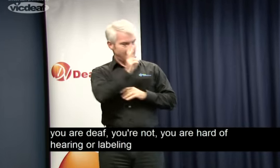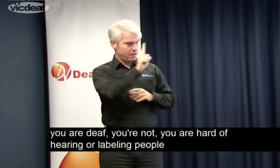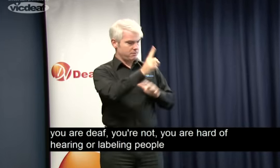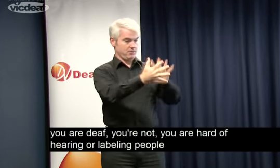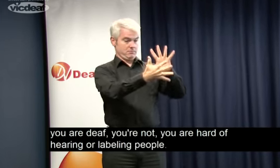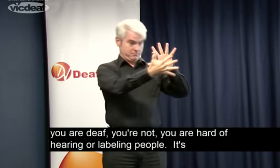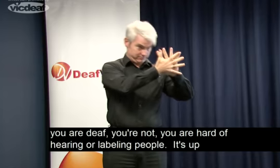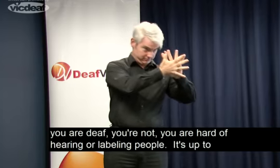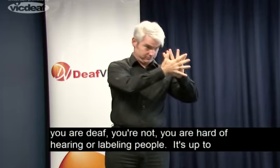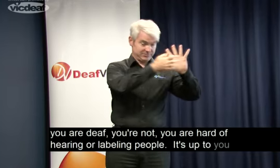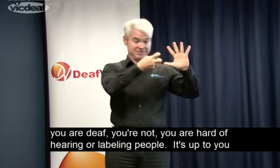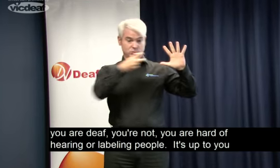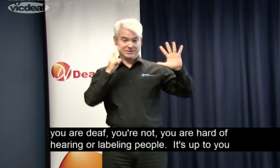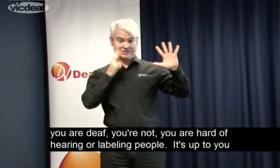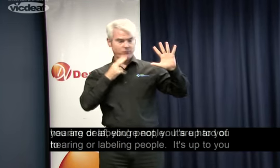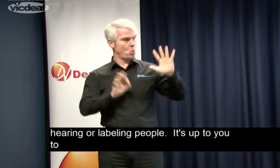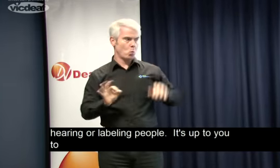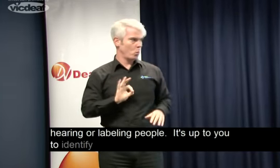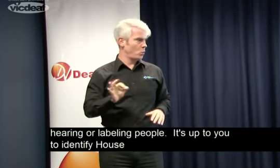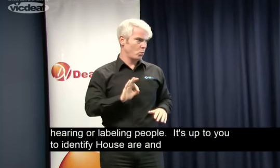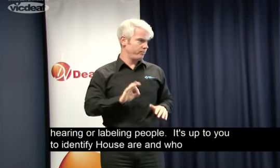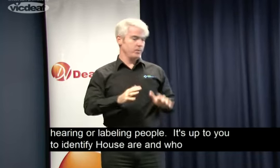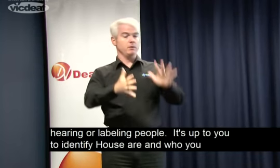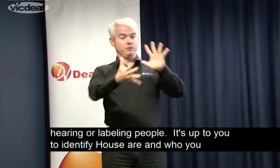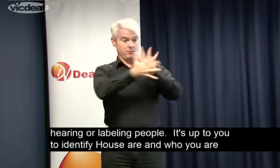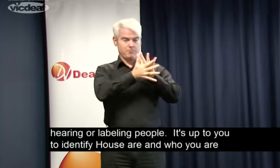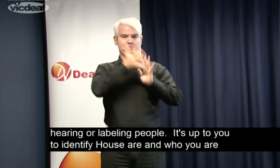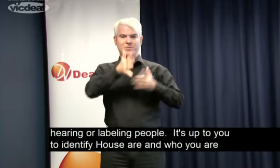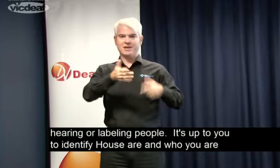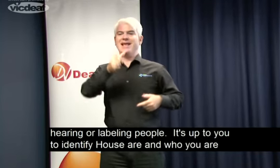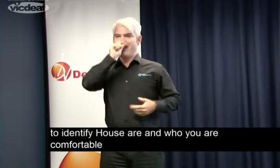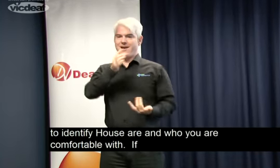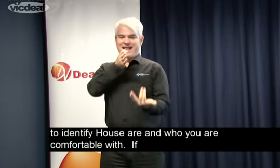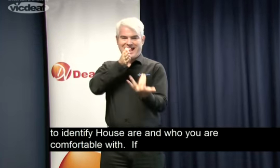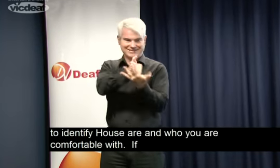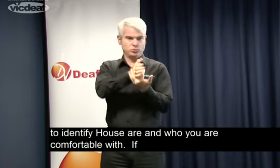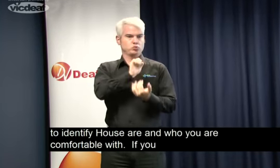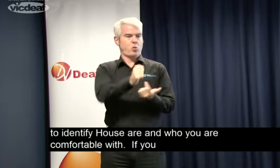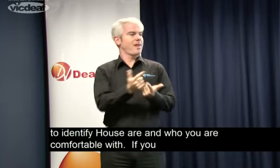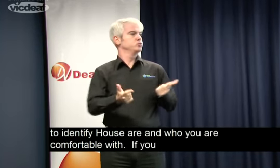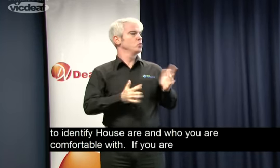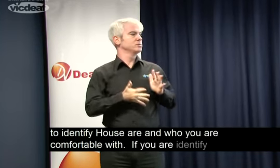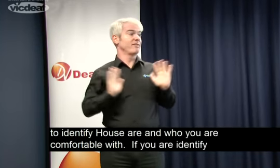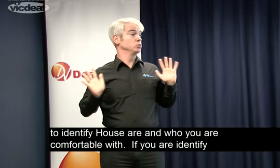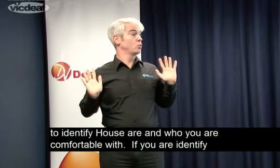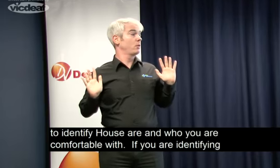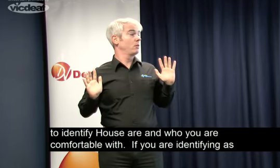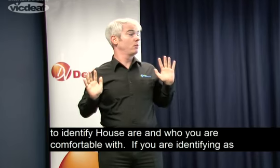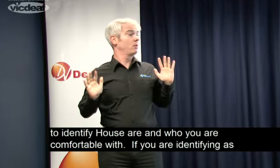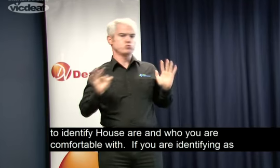That's your identity that you've chosen. And also, the sign language symbol doesn't mean that you're a sign language using deaf person.